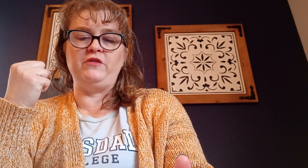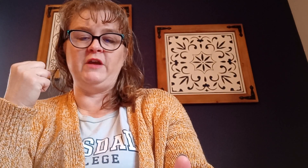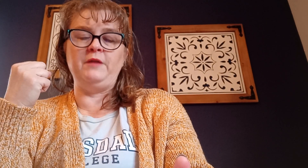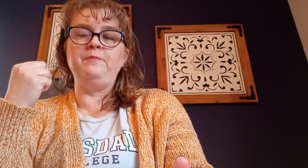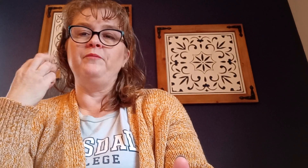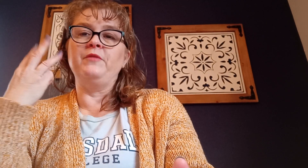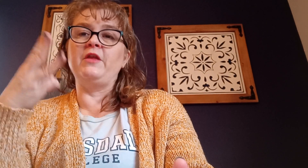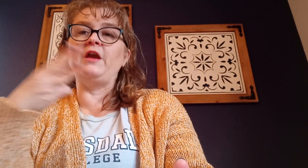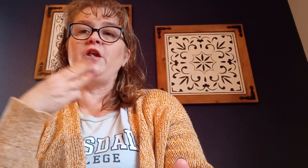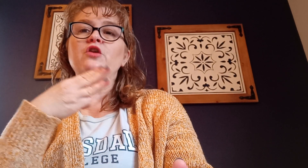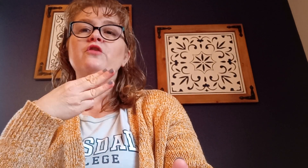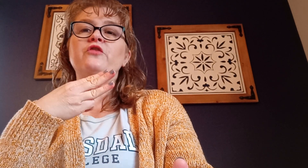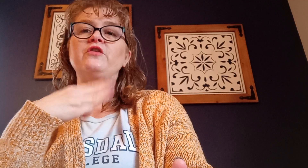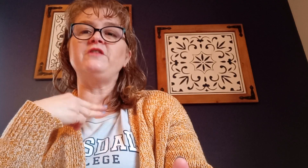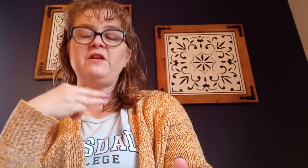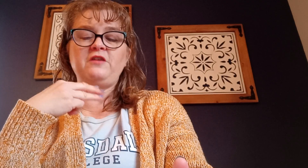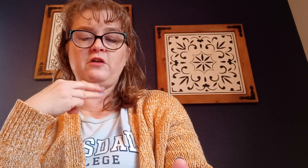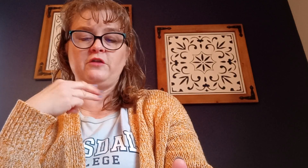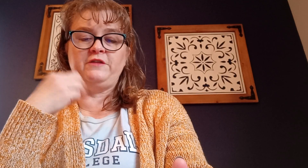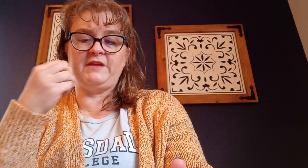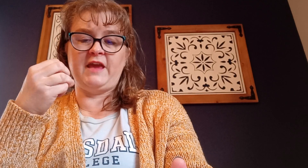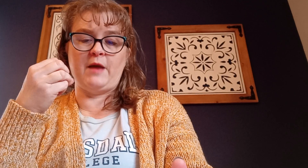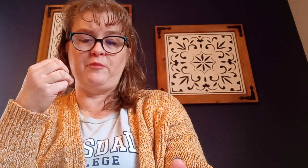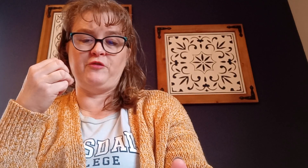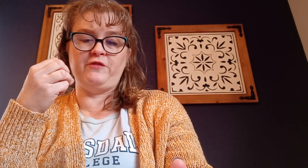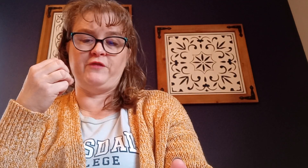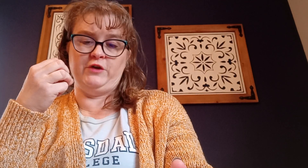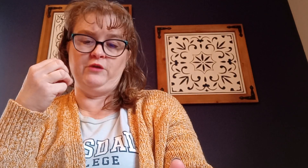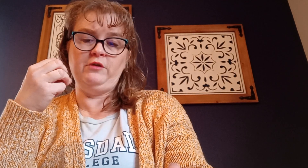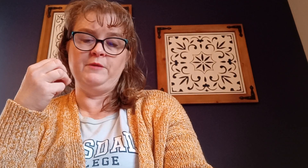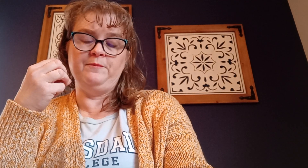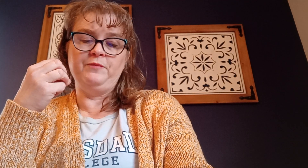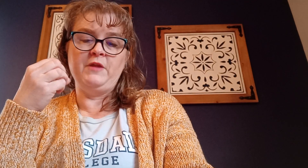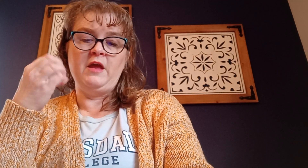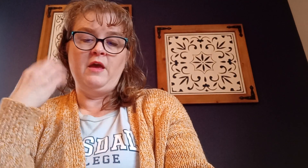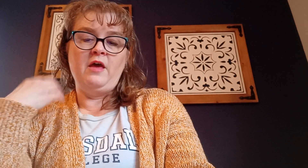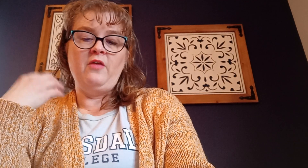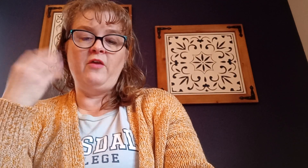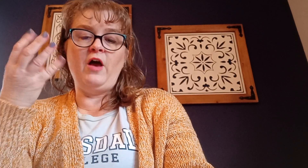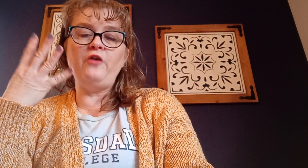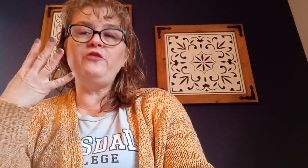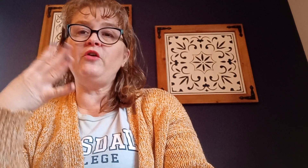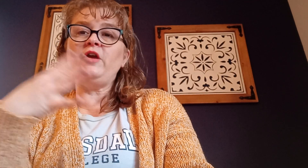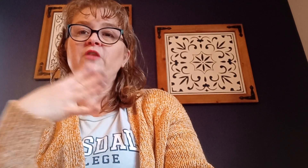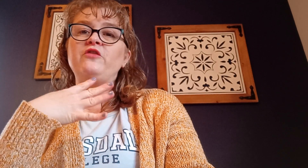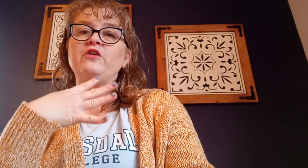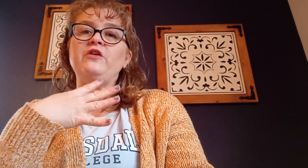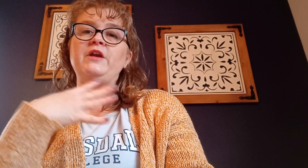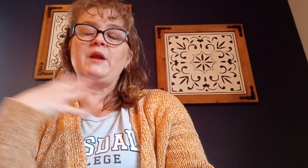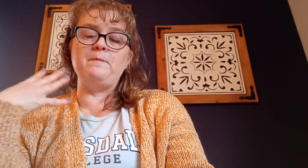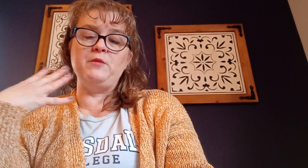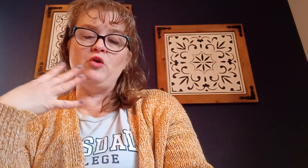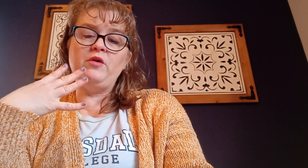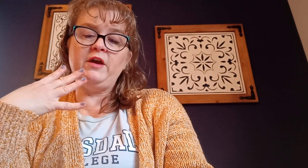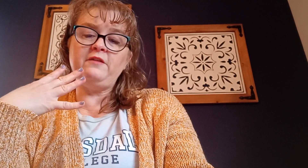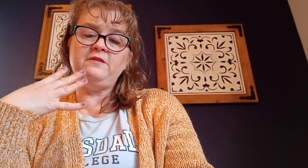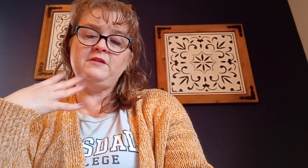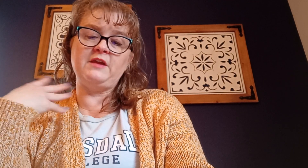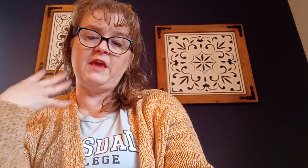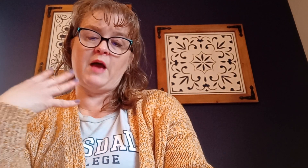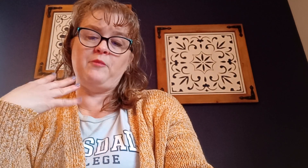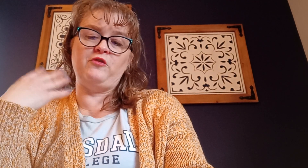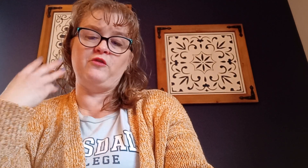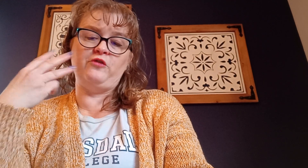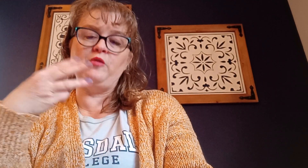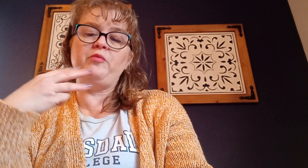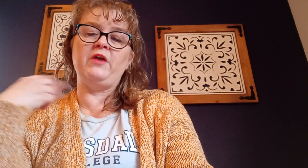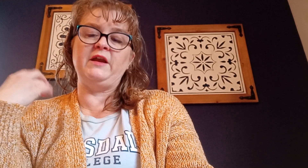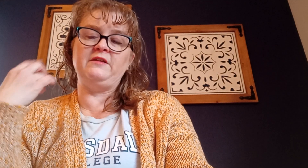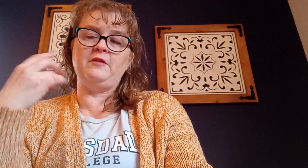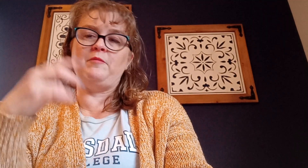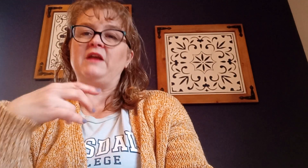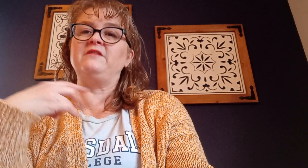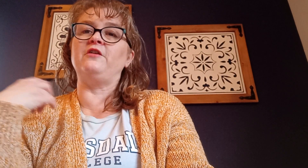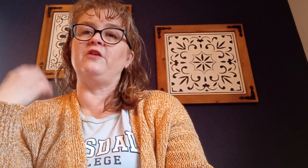protein. They can use their tentacles to capture food. They also can secrete a mucus to capture zooplankton, bacteria,